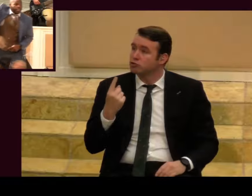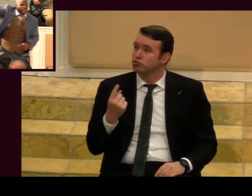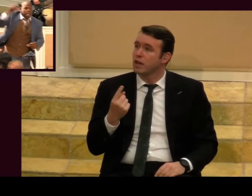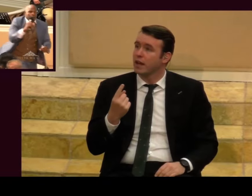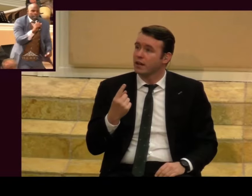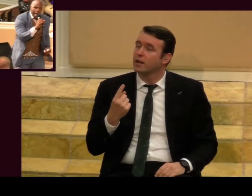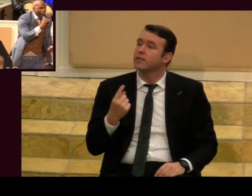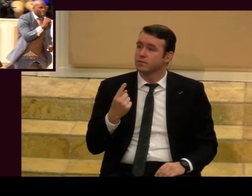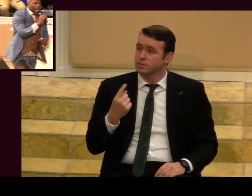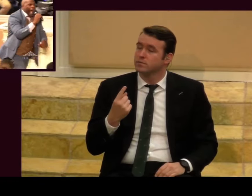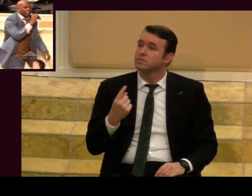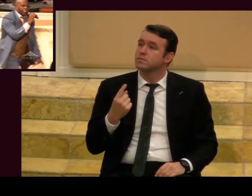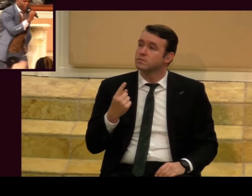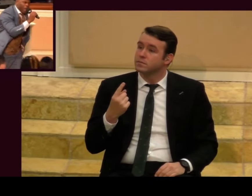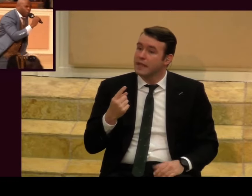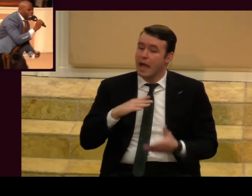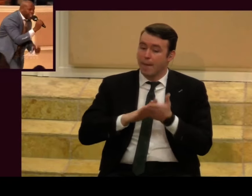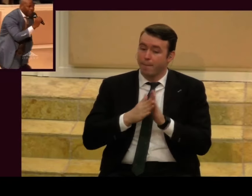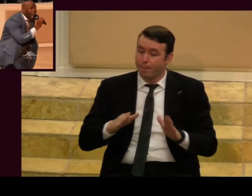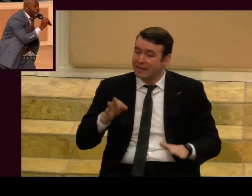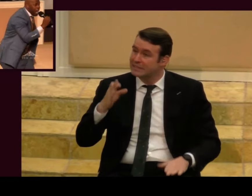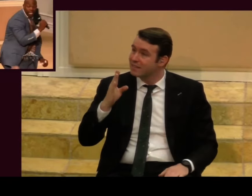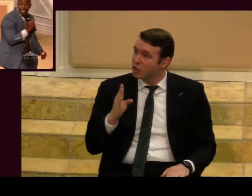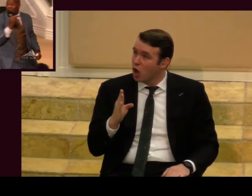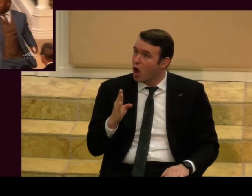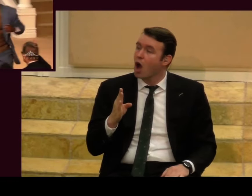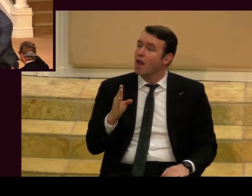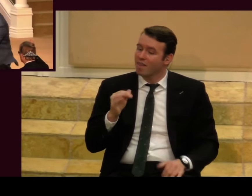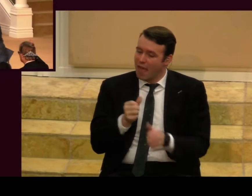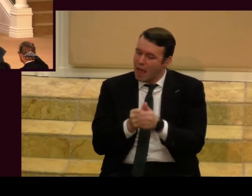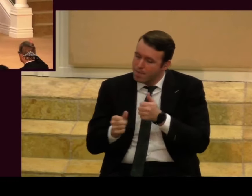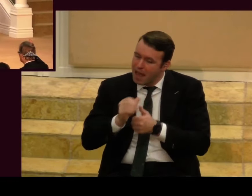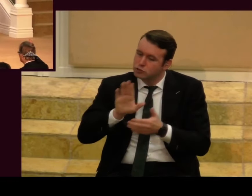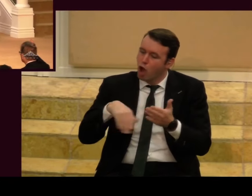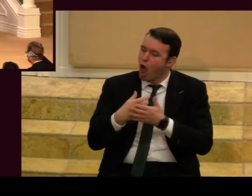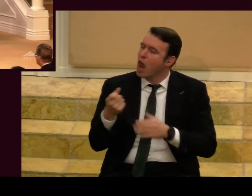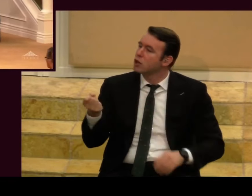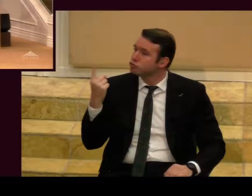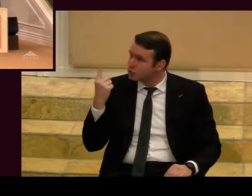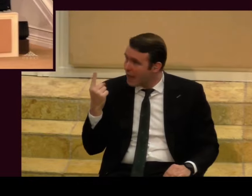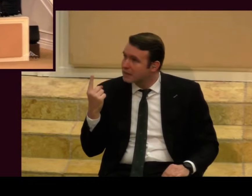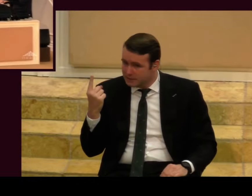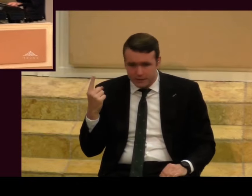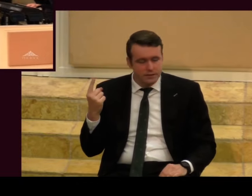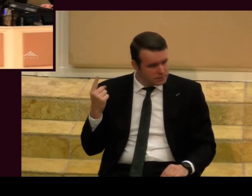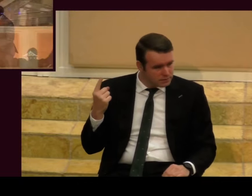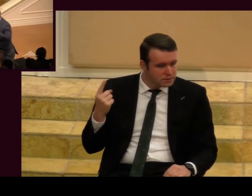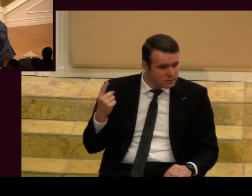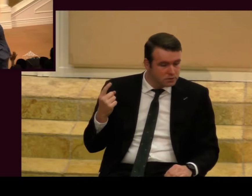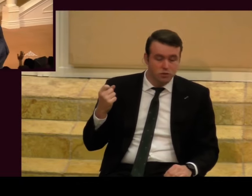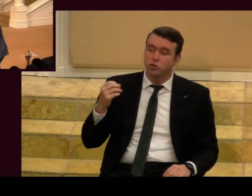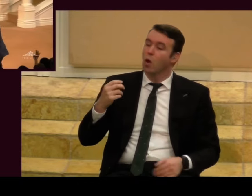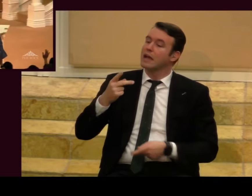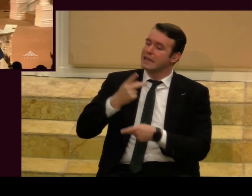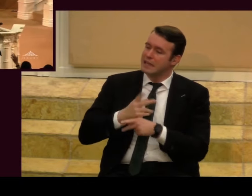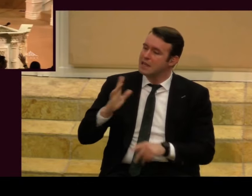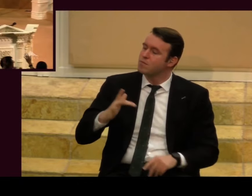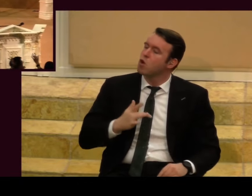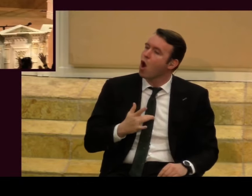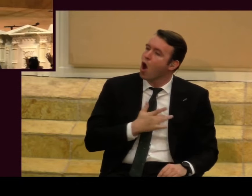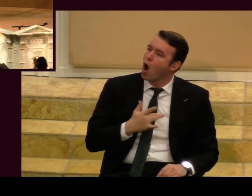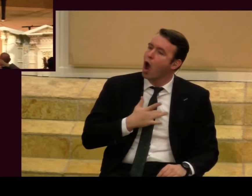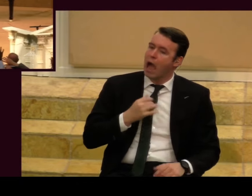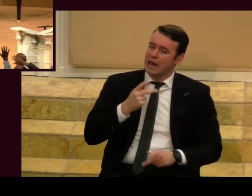understanding. I said the peace of God that passes all understanding shall keep your